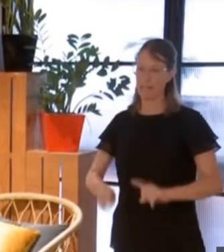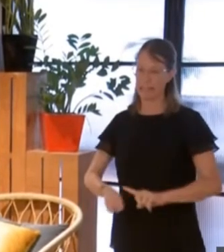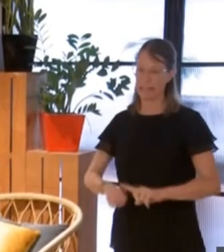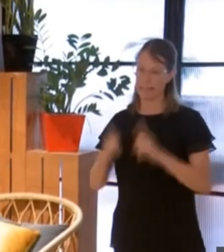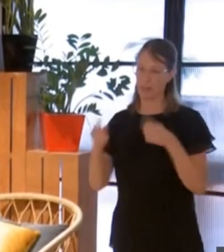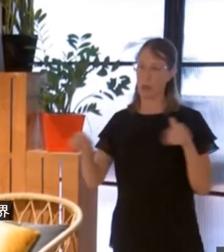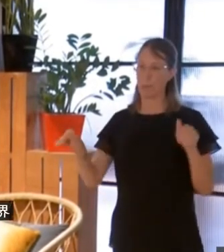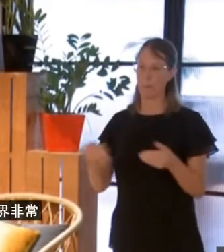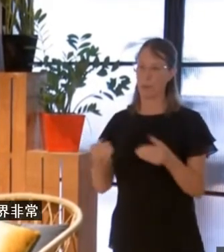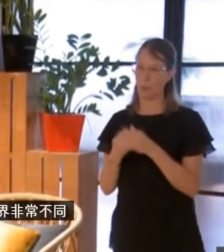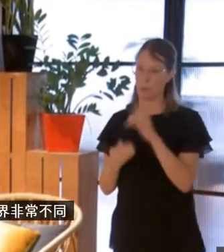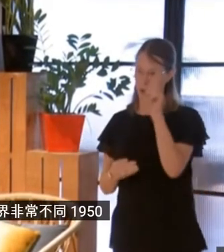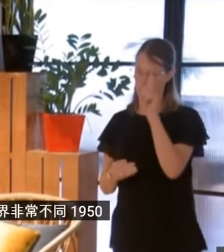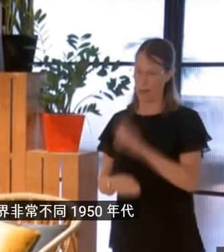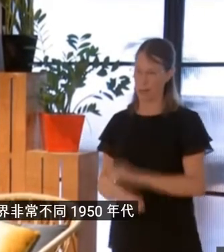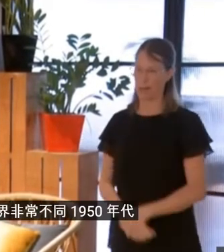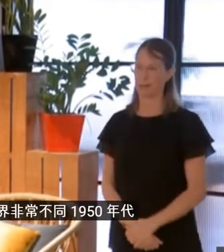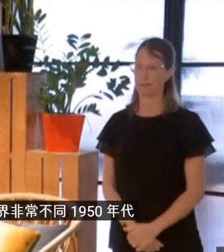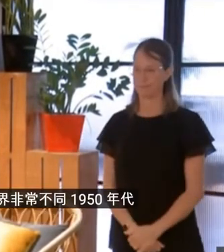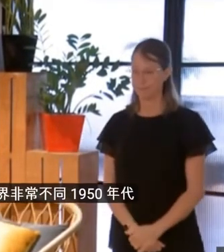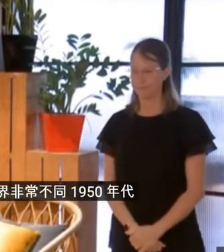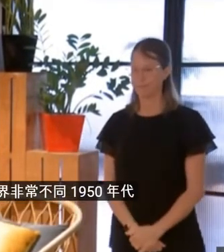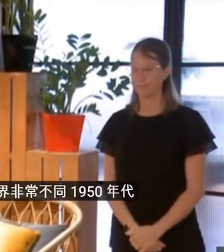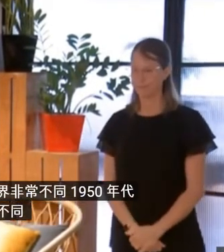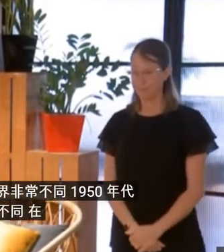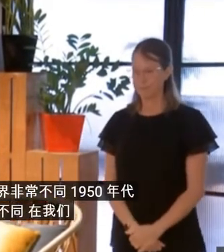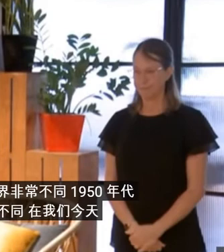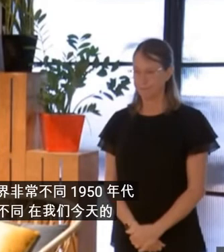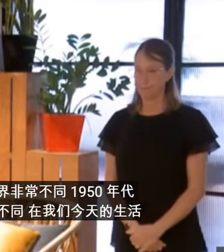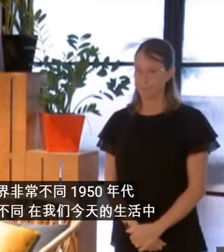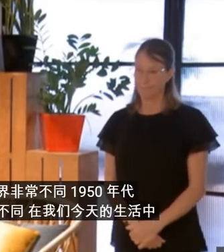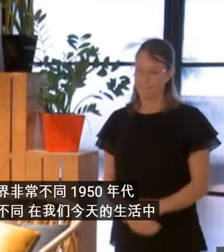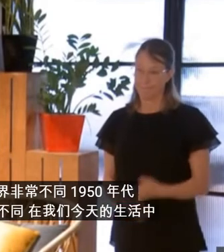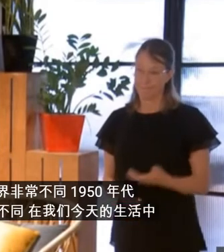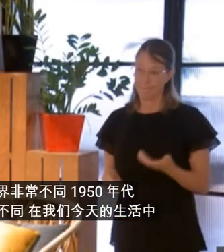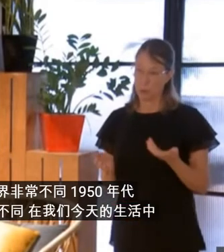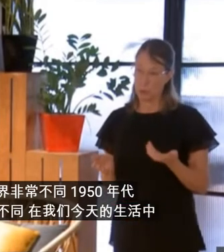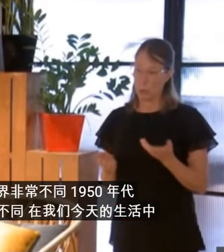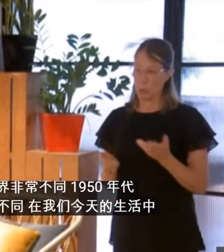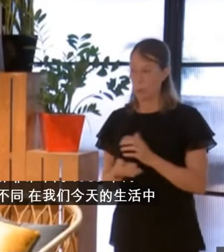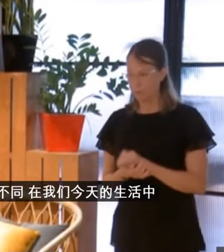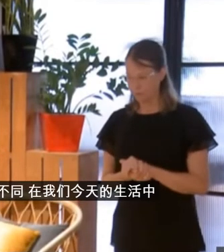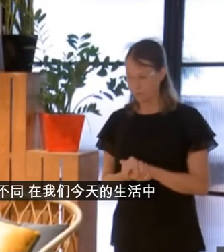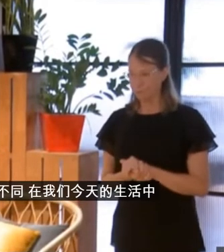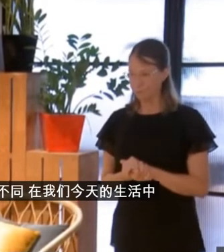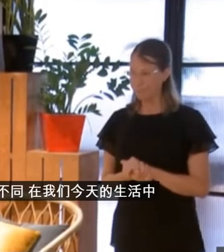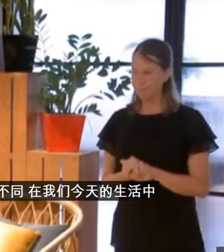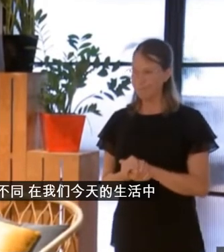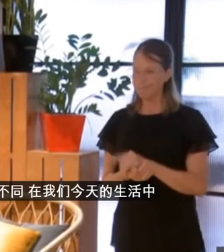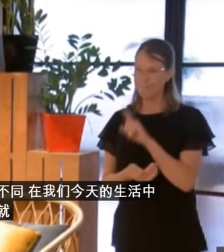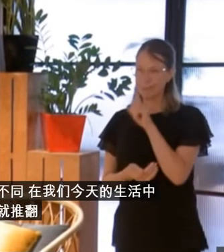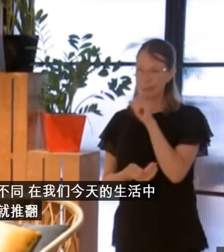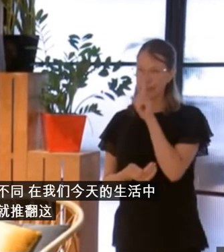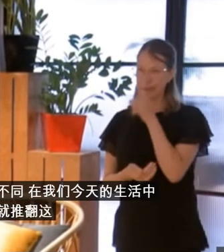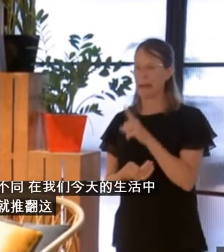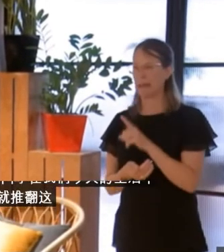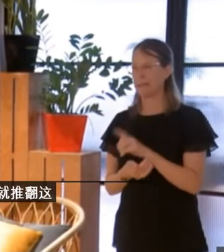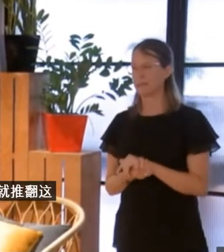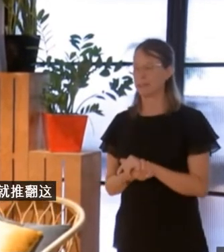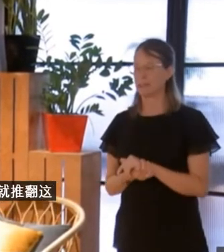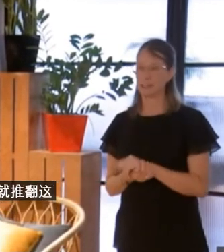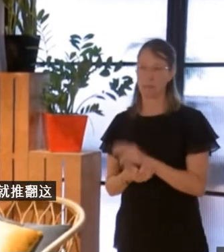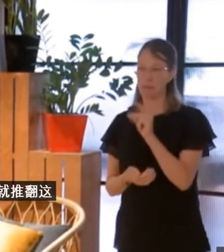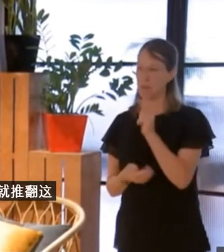the world in the 1950s is very different to the world that we live in today. And you can't just overturn